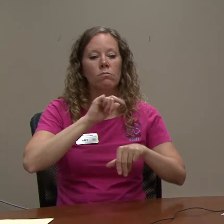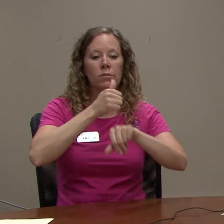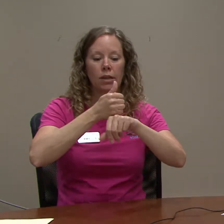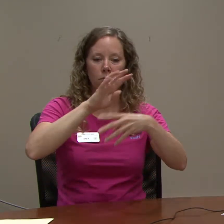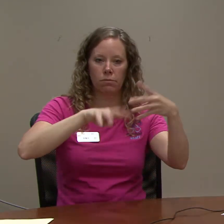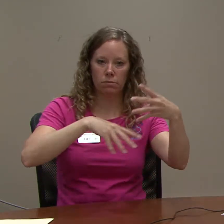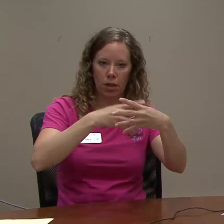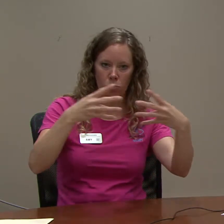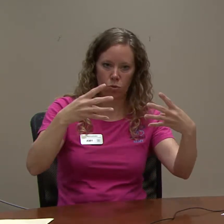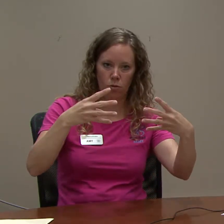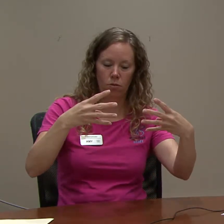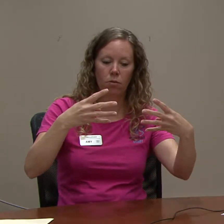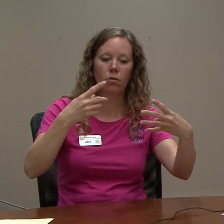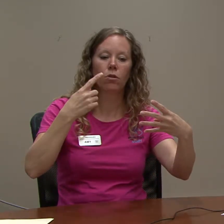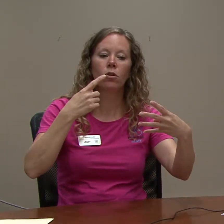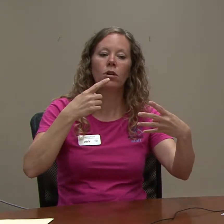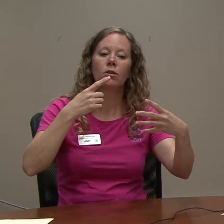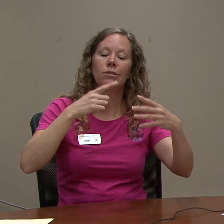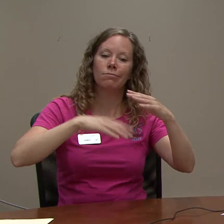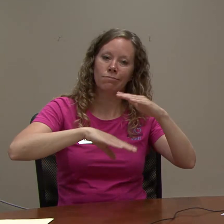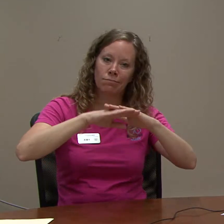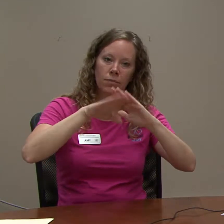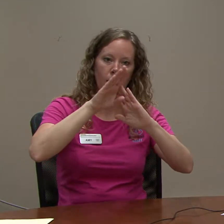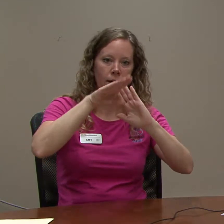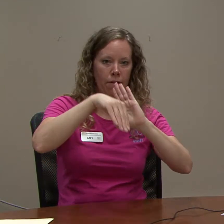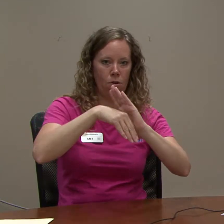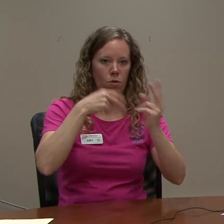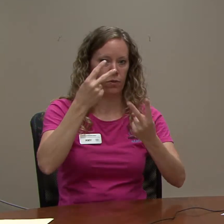be allotted in 30-minute maximum.